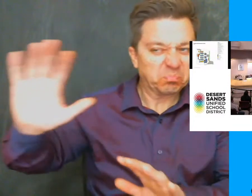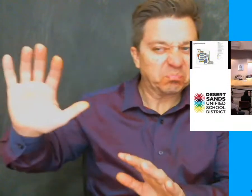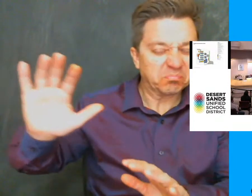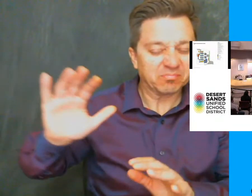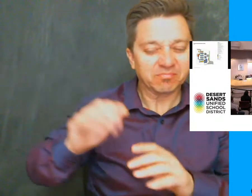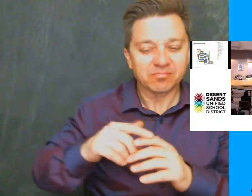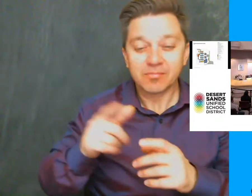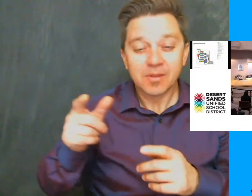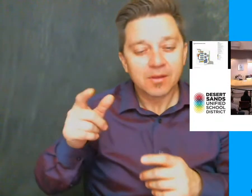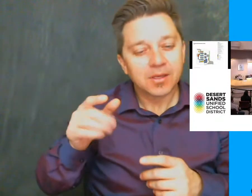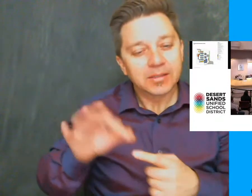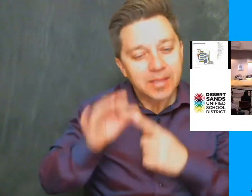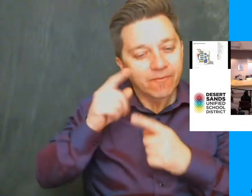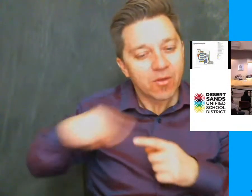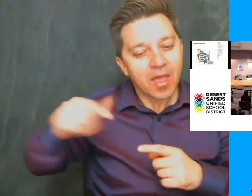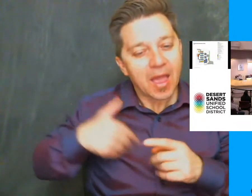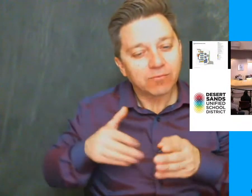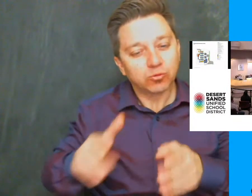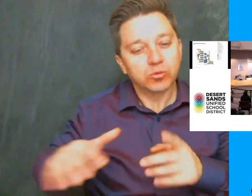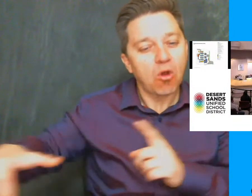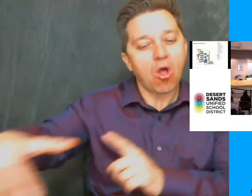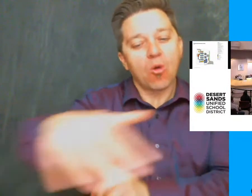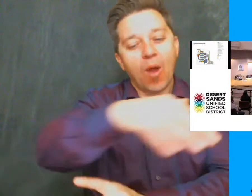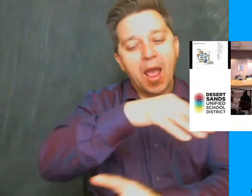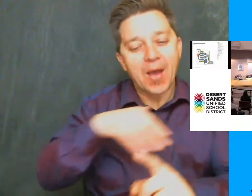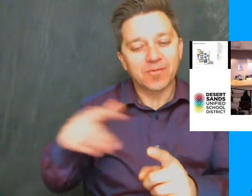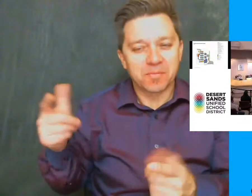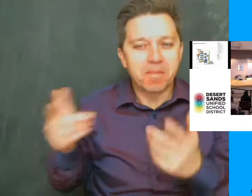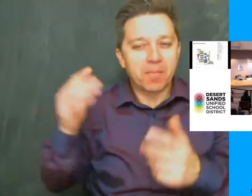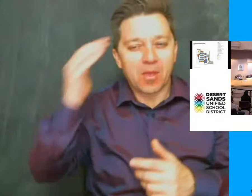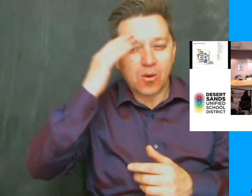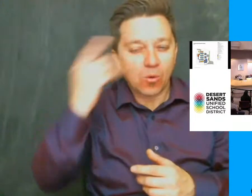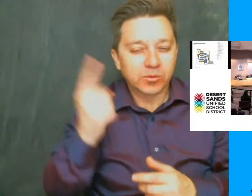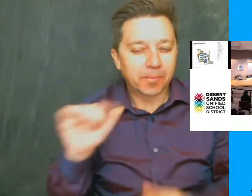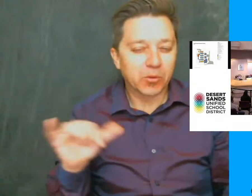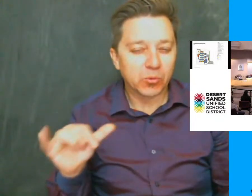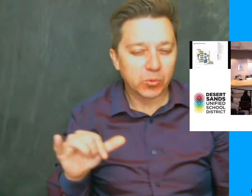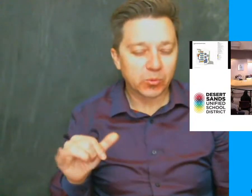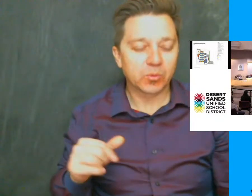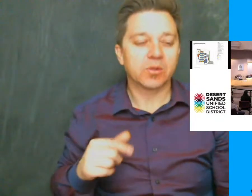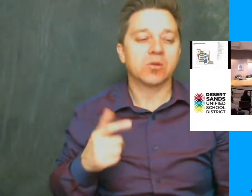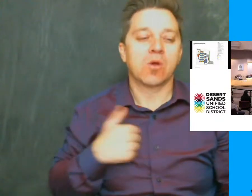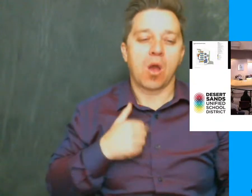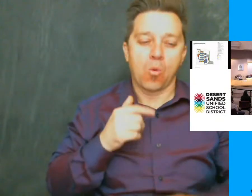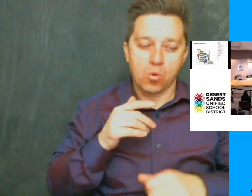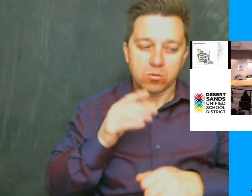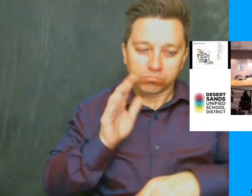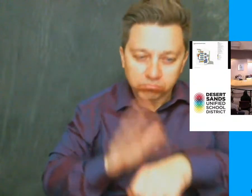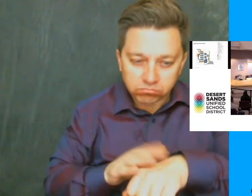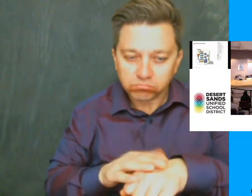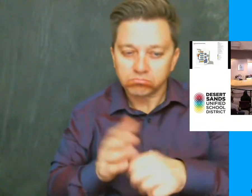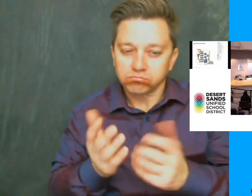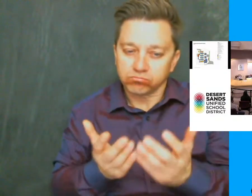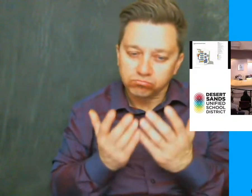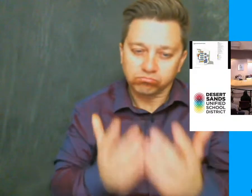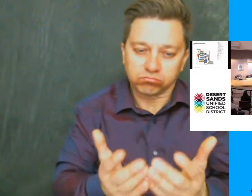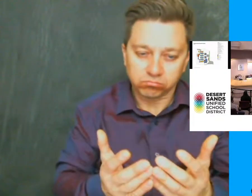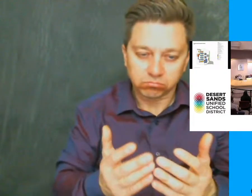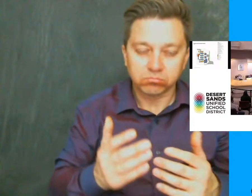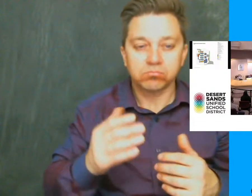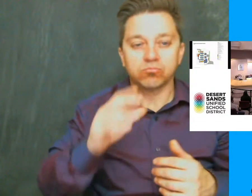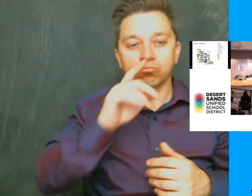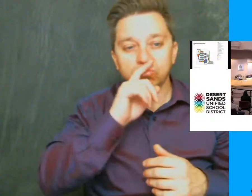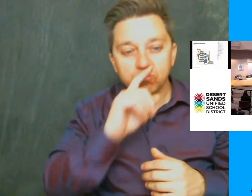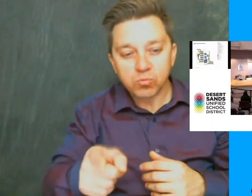the streets all around our schools. So maybe they know something too. So I would caution and I would suggest really